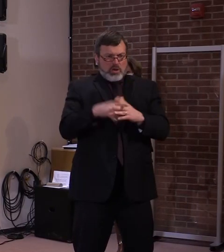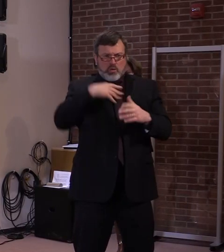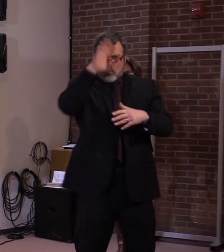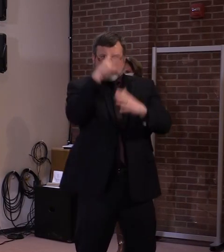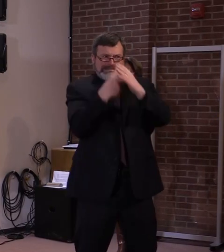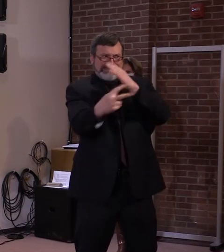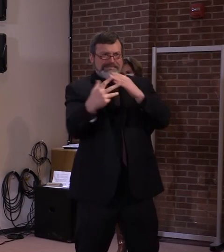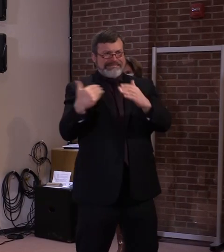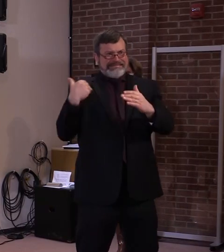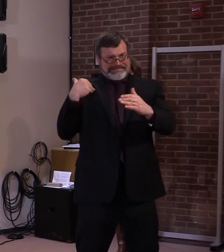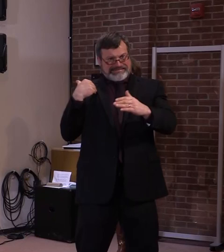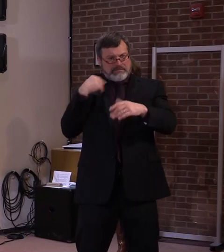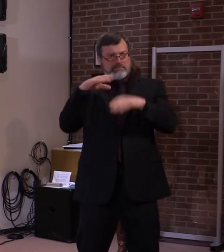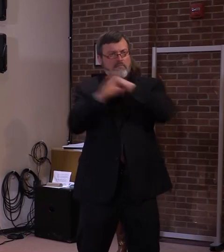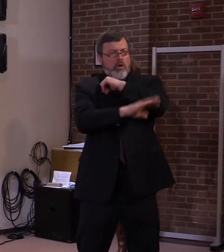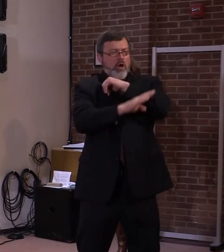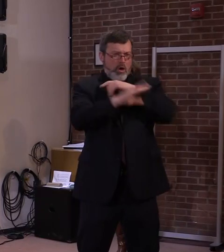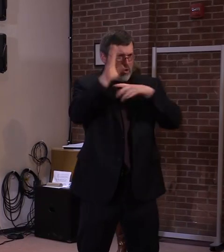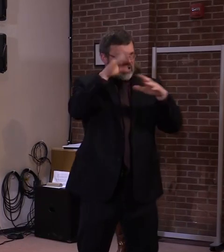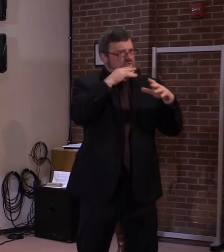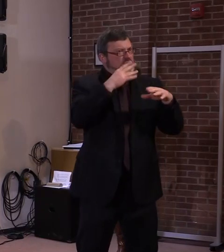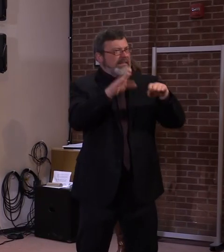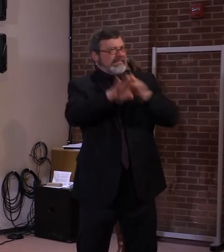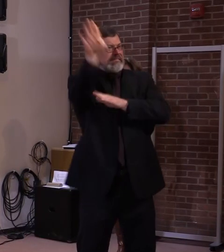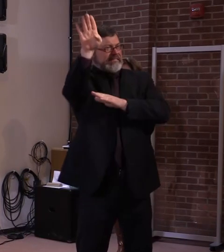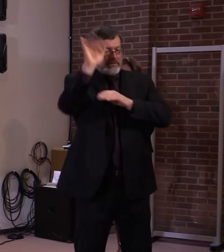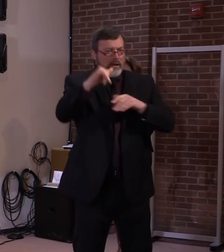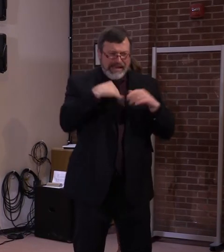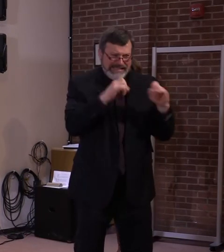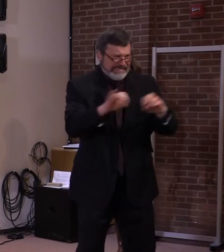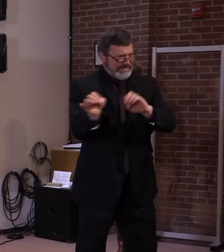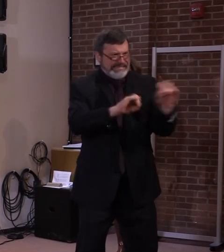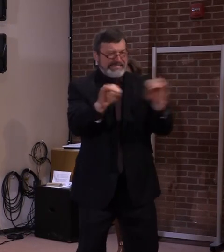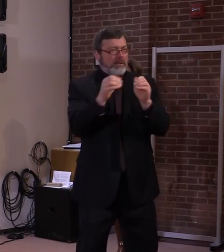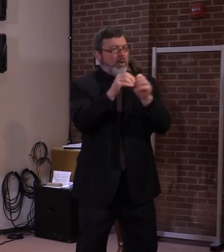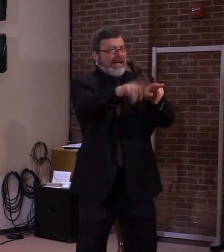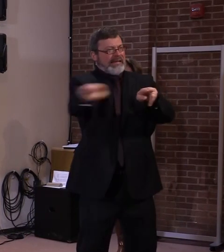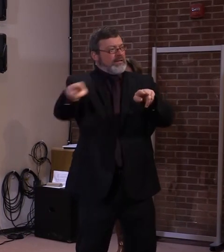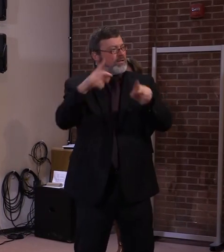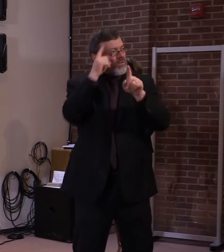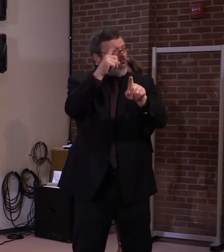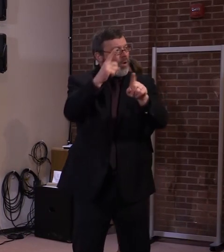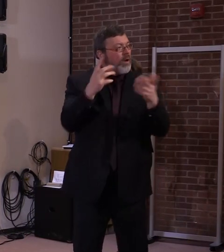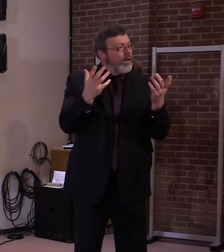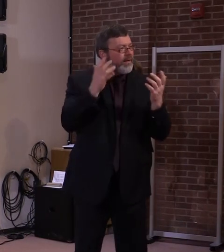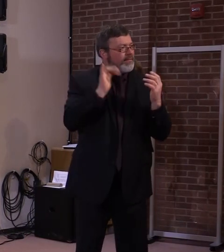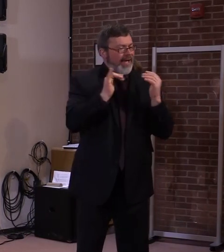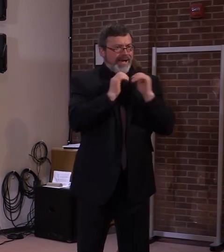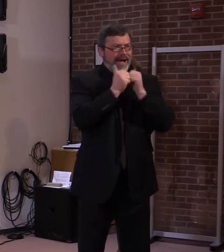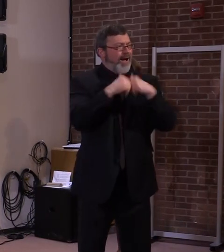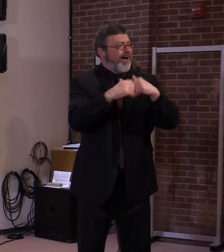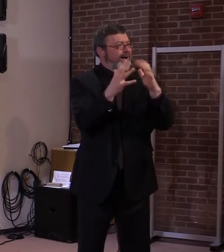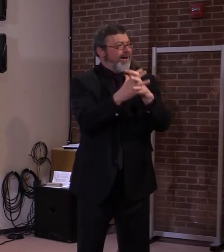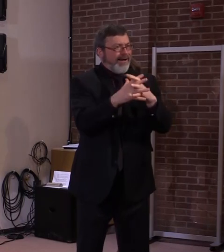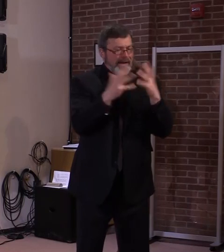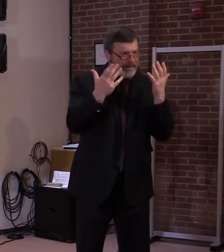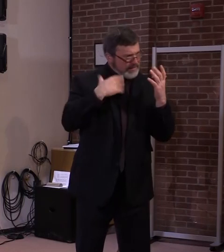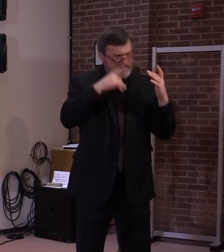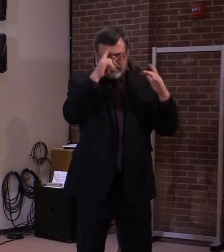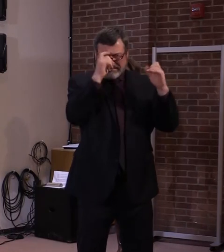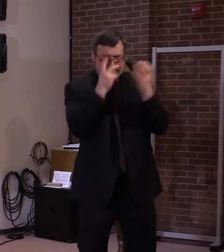and been talking about implementation of different strategies to find out ways to reduce it, and started to implement those strategies